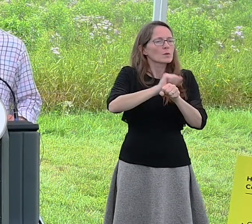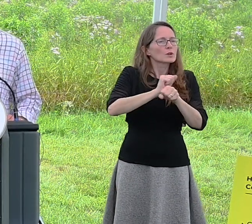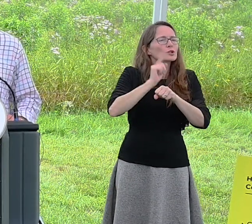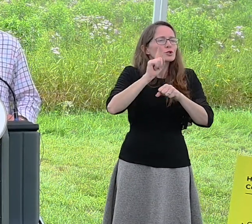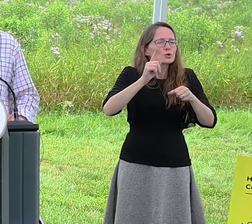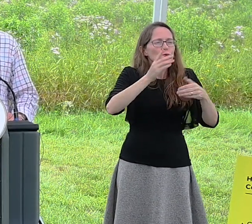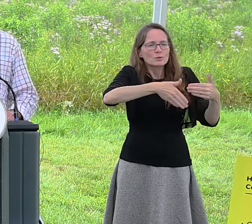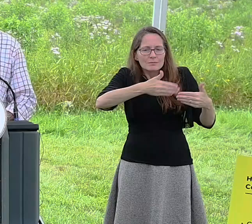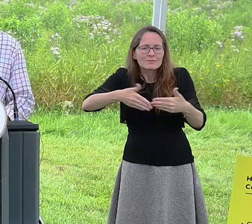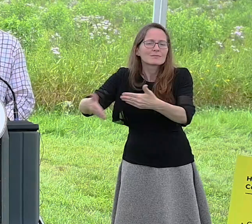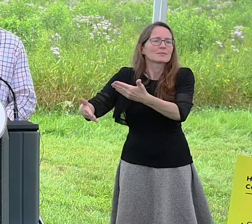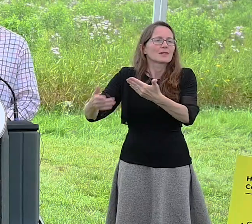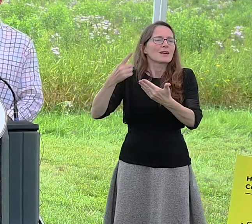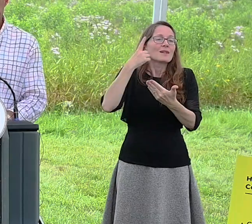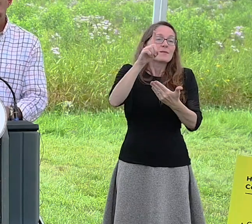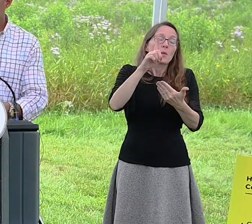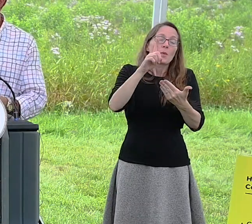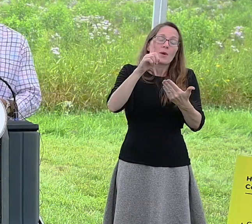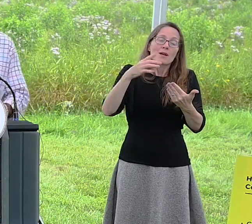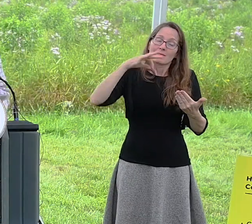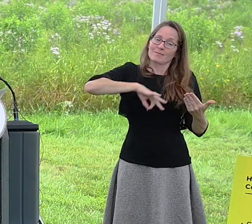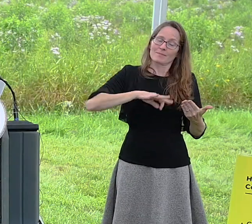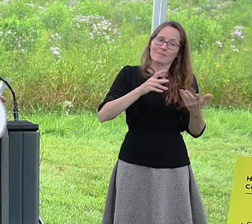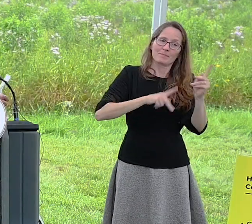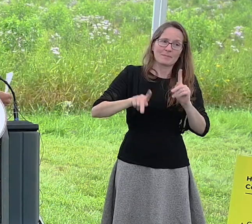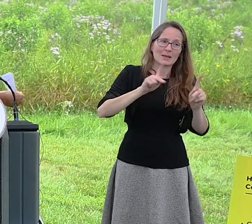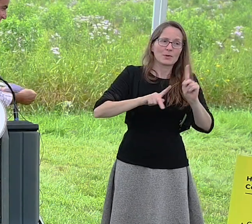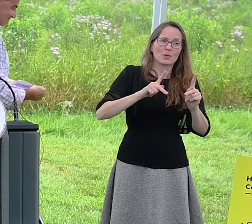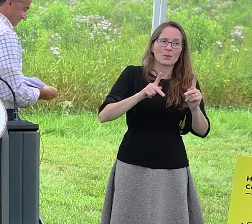play here. So thank you.